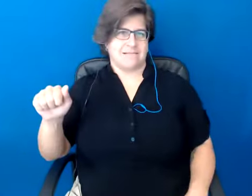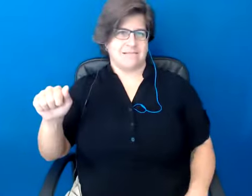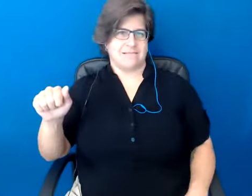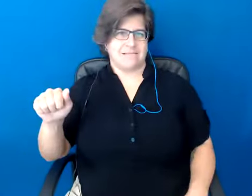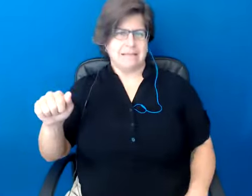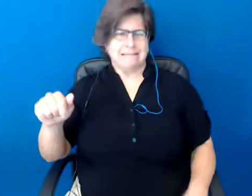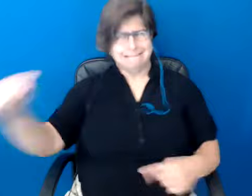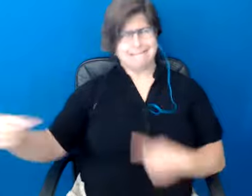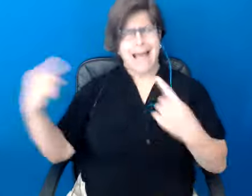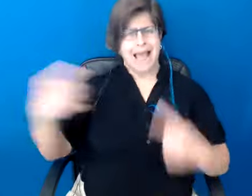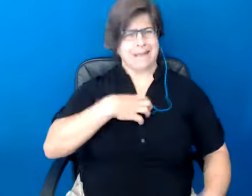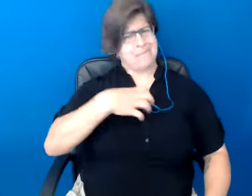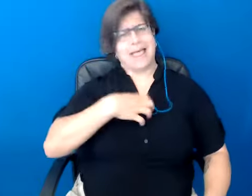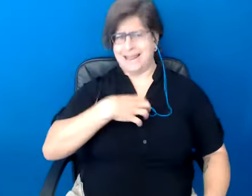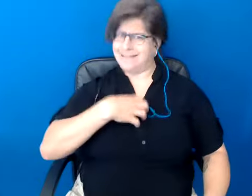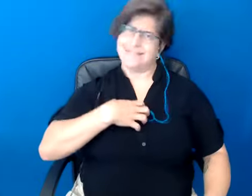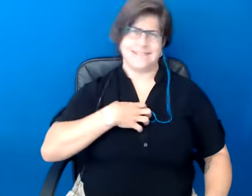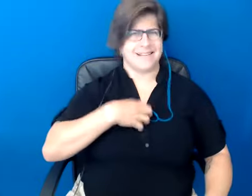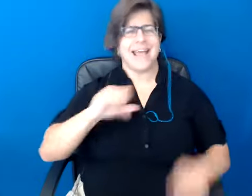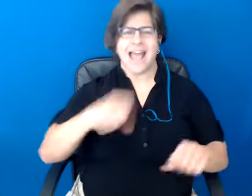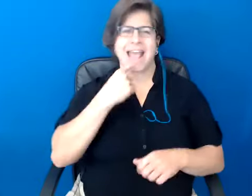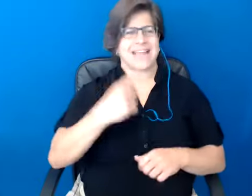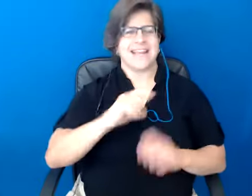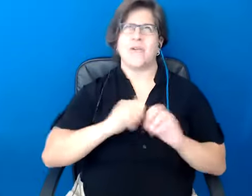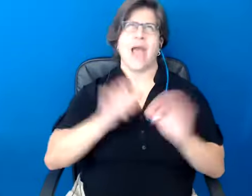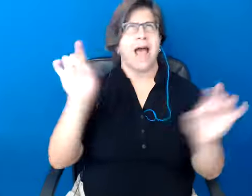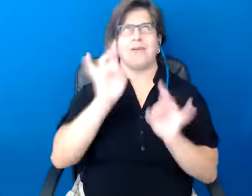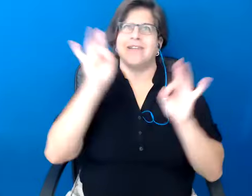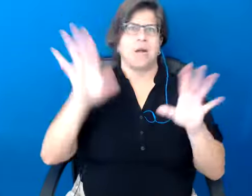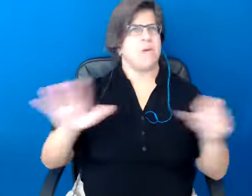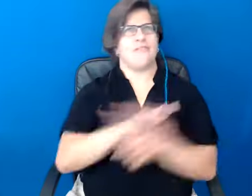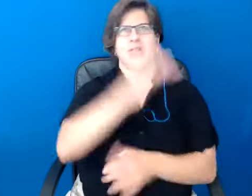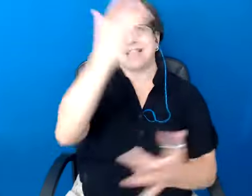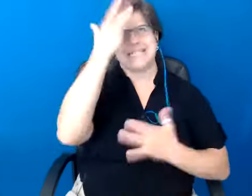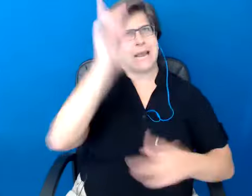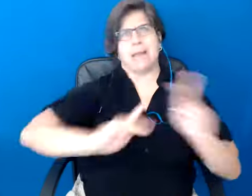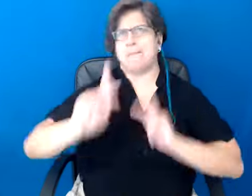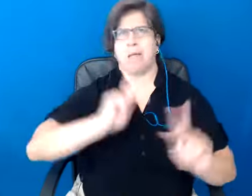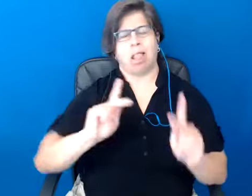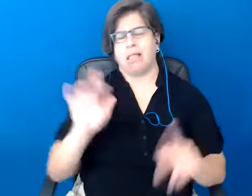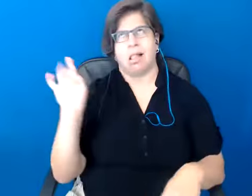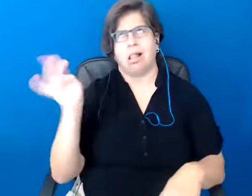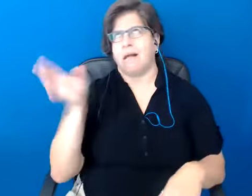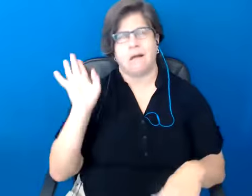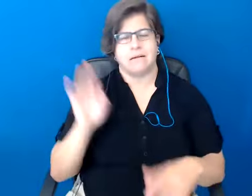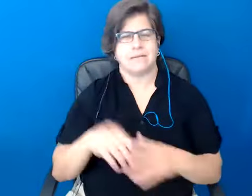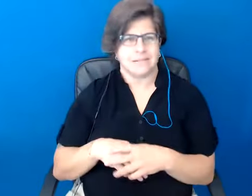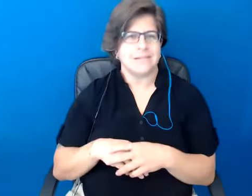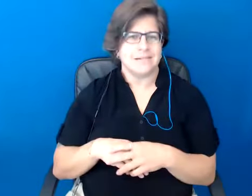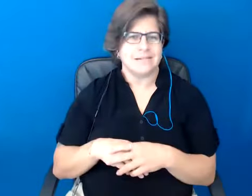But at the end of the day, I'm still a member of Alcoholics Anonymous. I've been a real complainer. I can tell you how terrible AA is, how